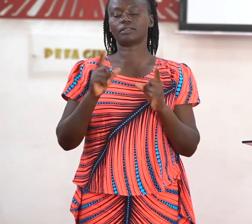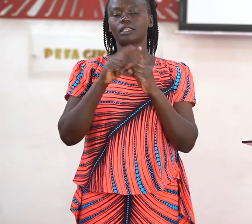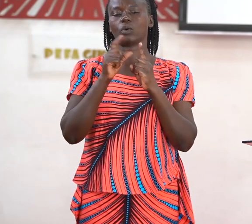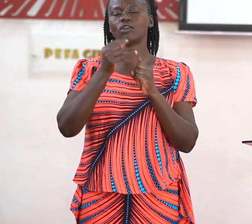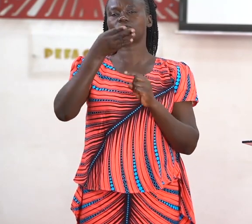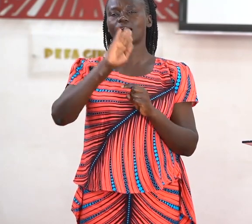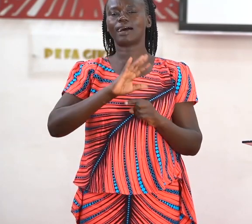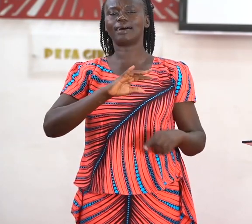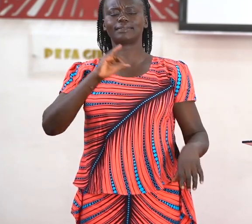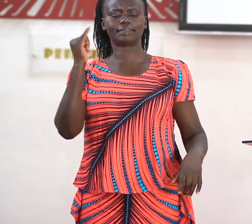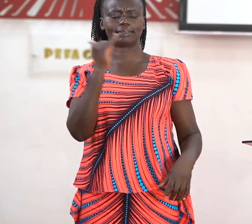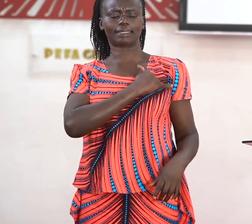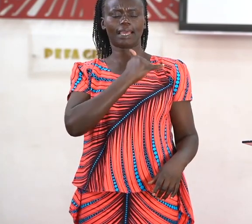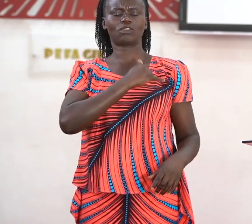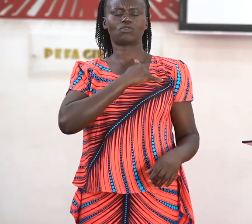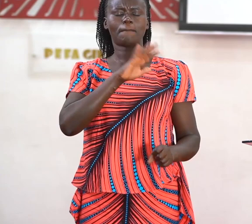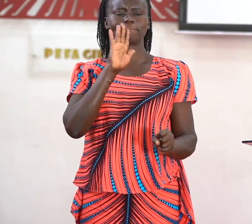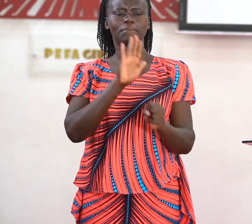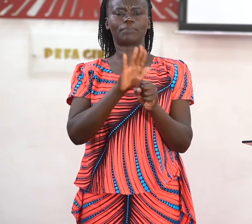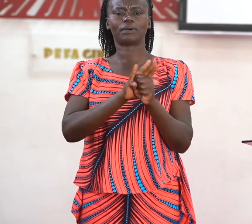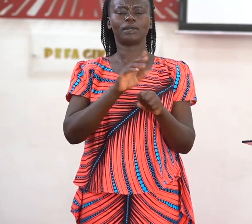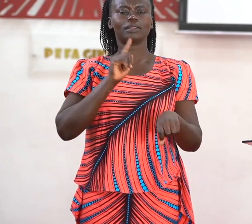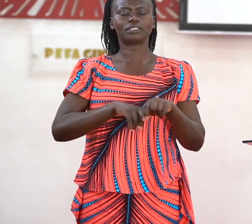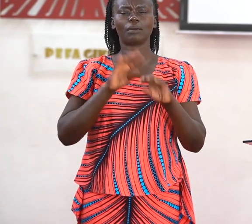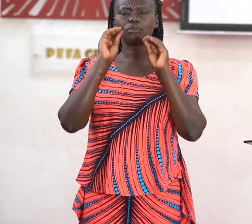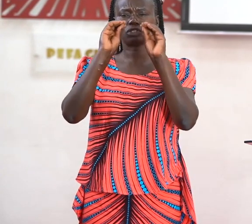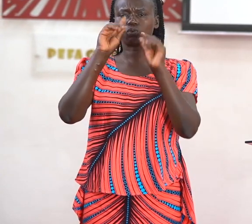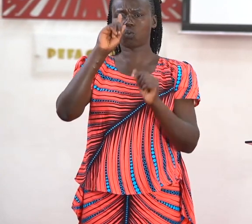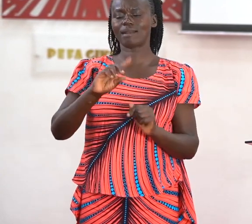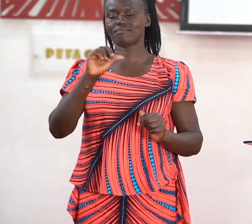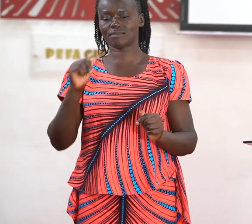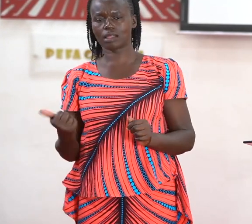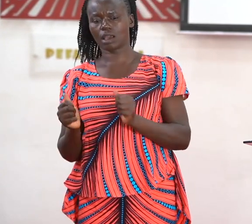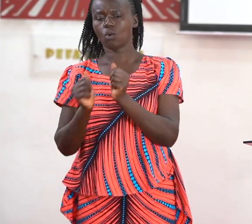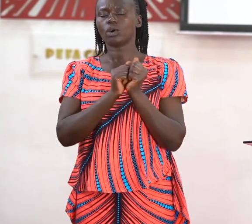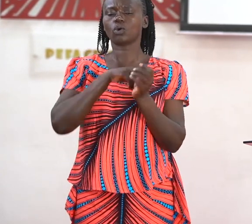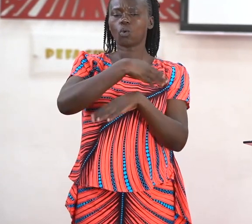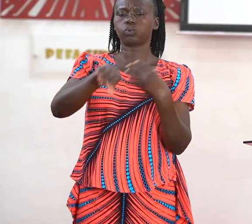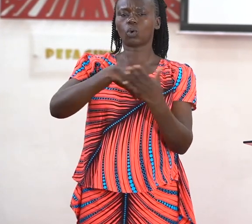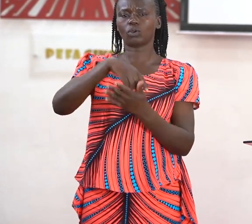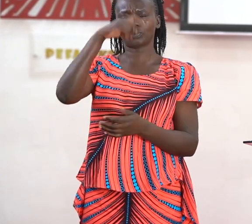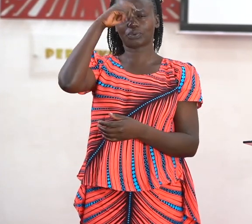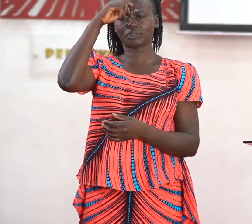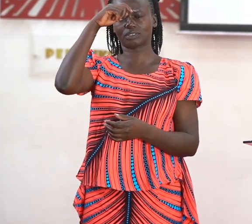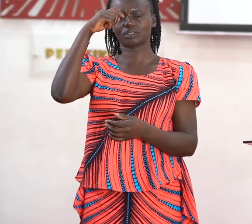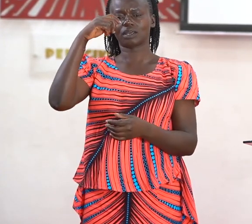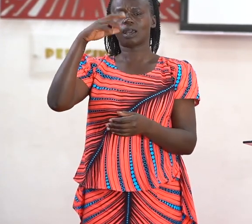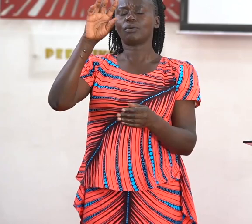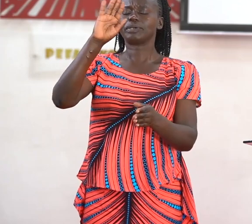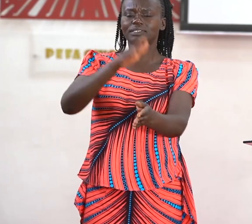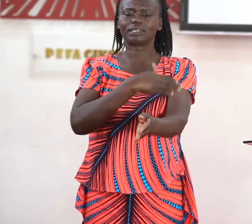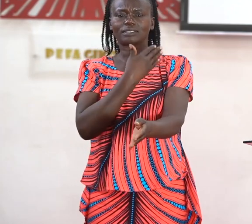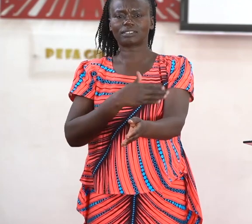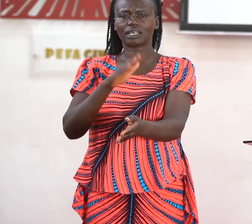you richly as you teach, admonish one another in all wisdom. And as you sing psalms, hymns, and